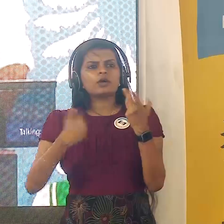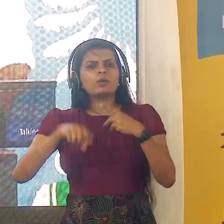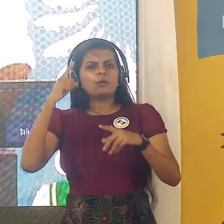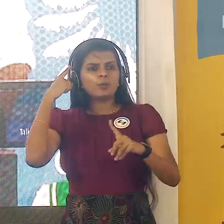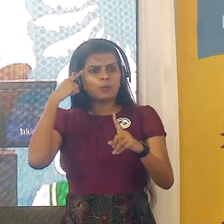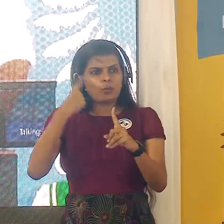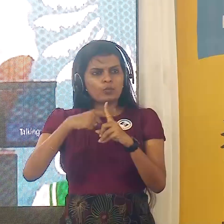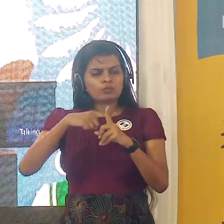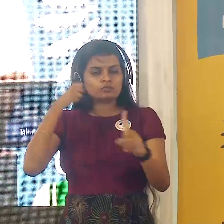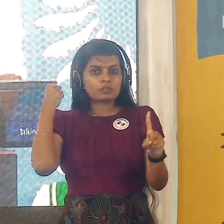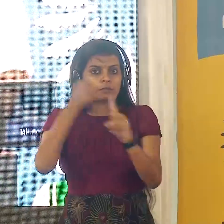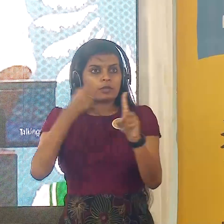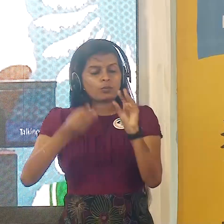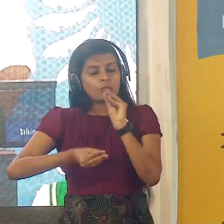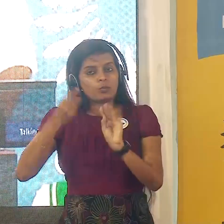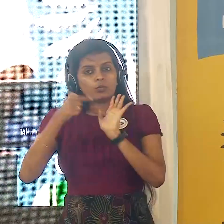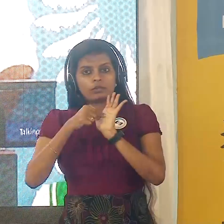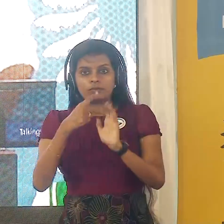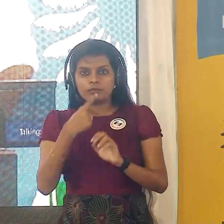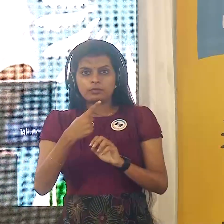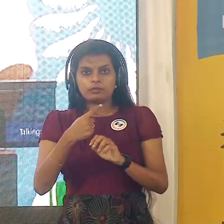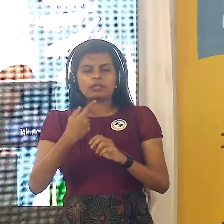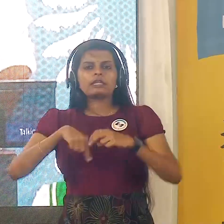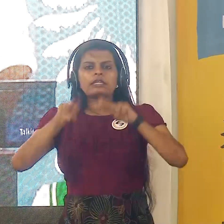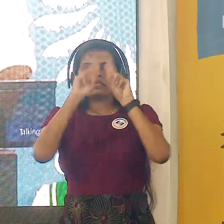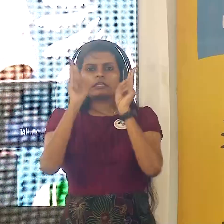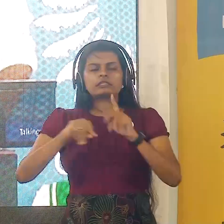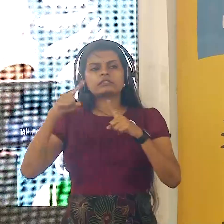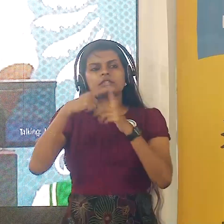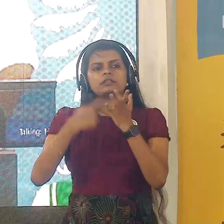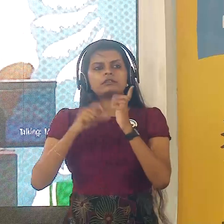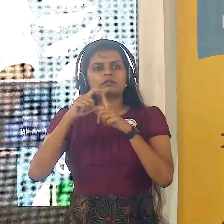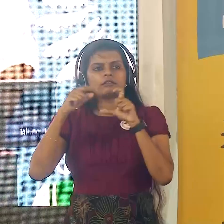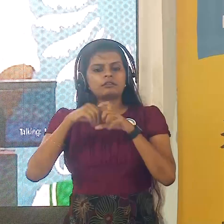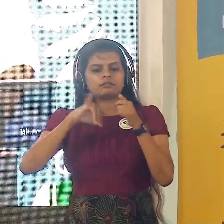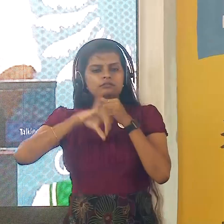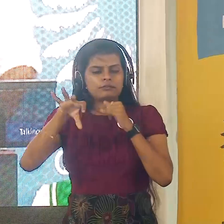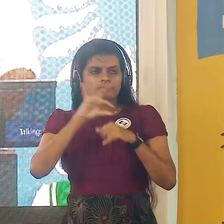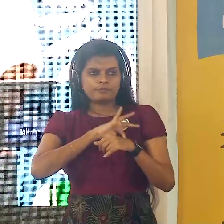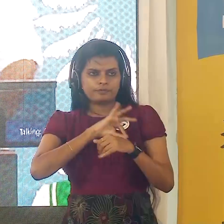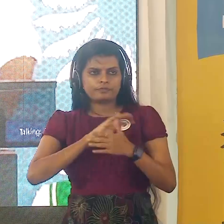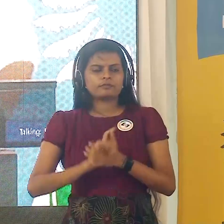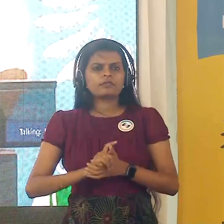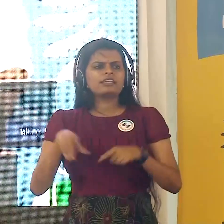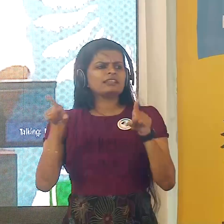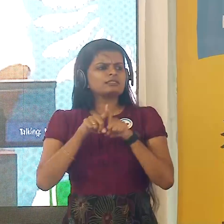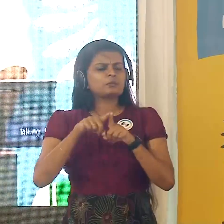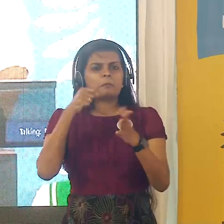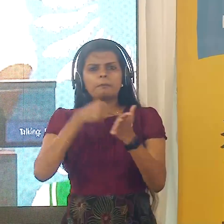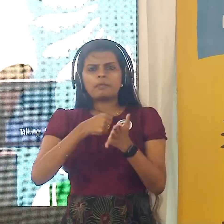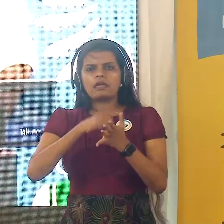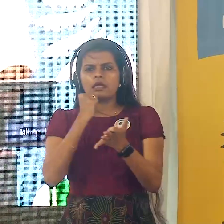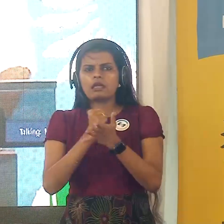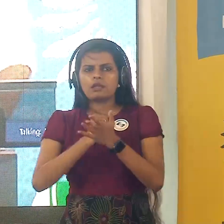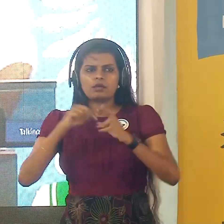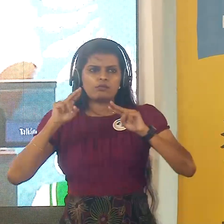positive impact through the channel of international trade for the state. So the kind of infrastructure that we need